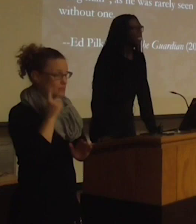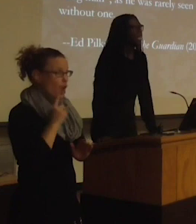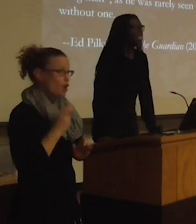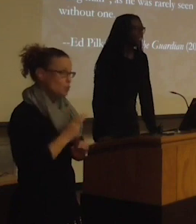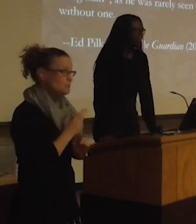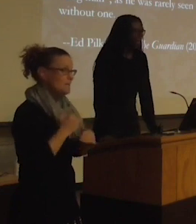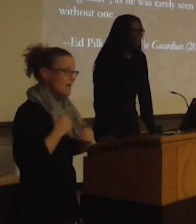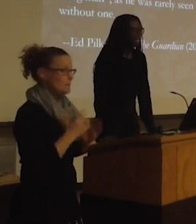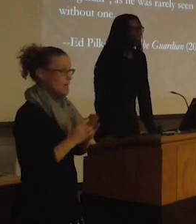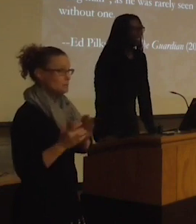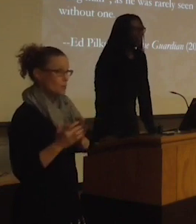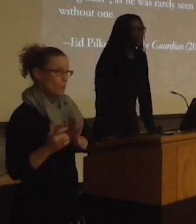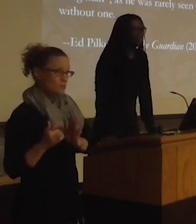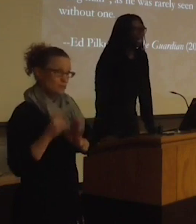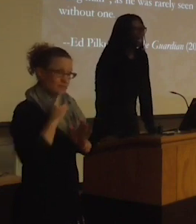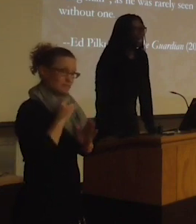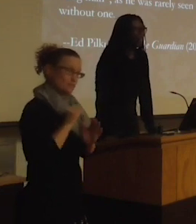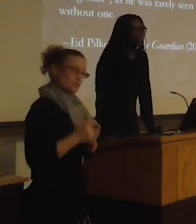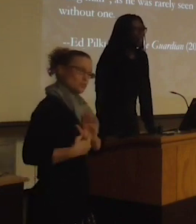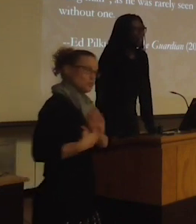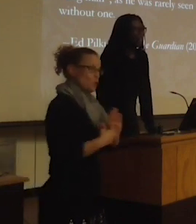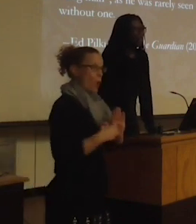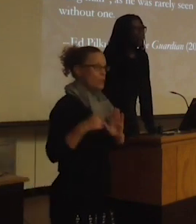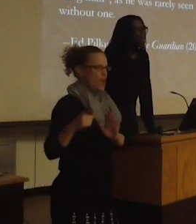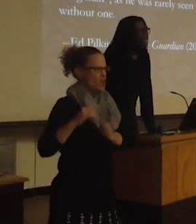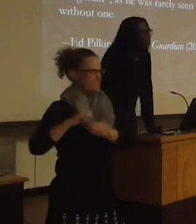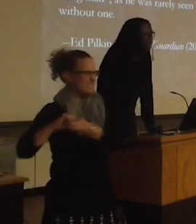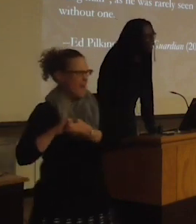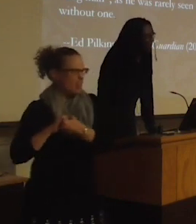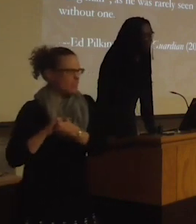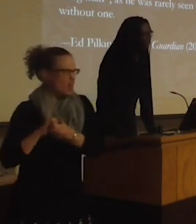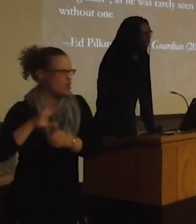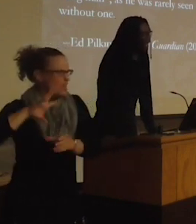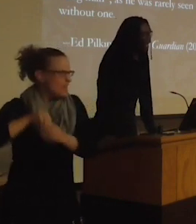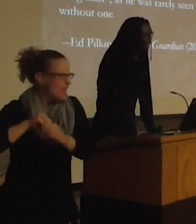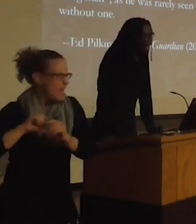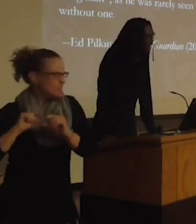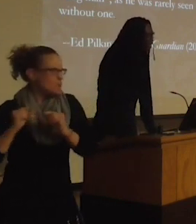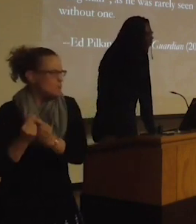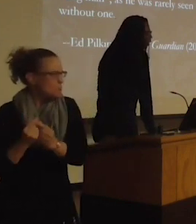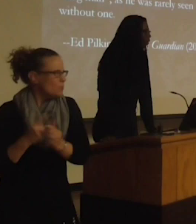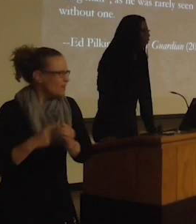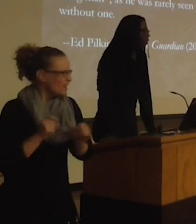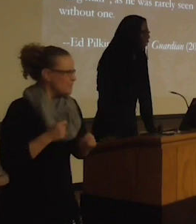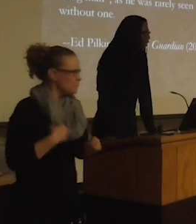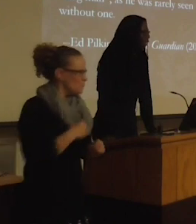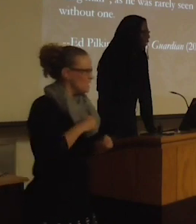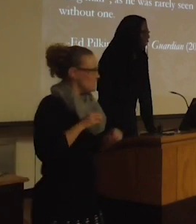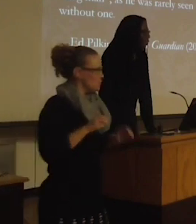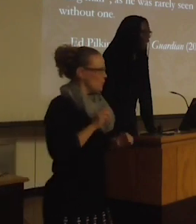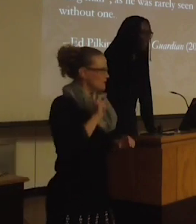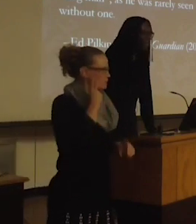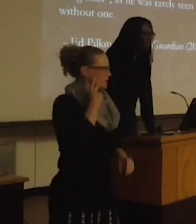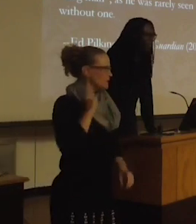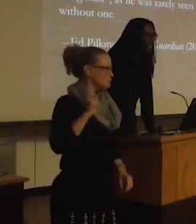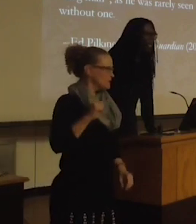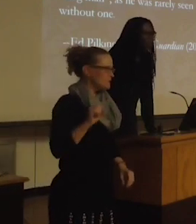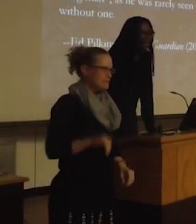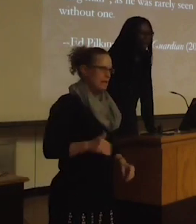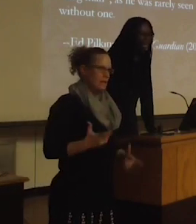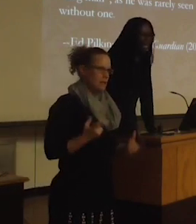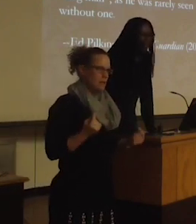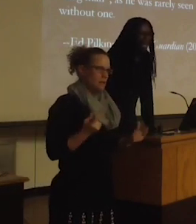exploitation as a means of showing their solidarity, what can we do? as an act of political resistance? What can